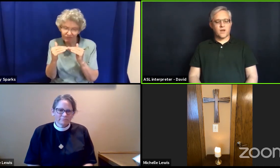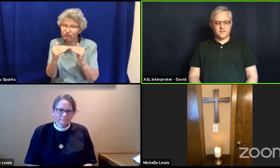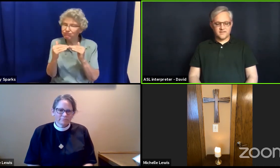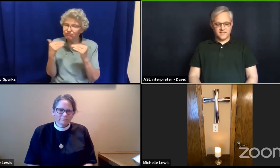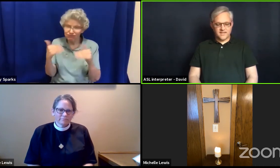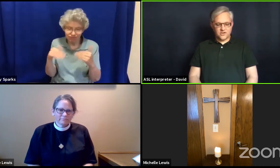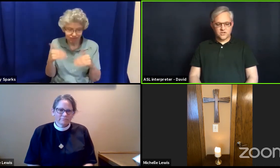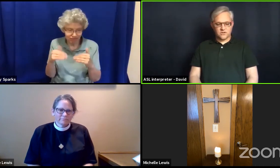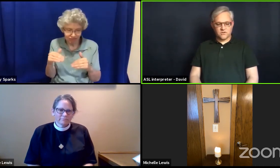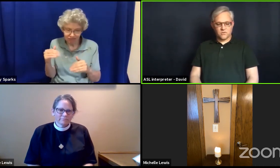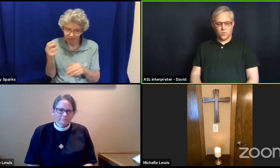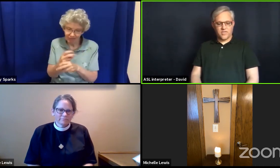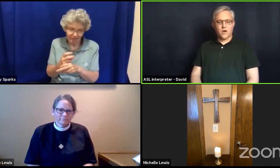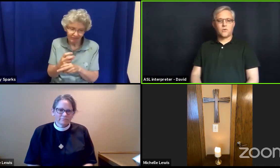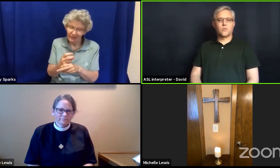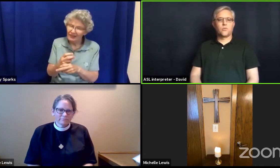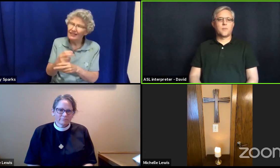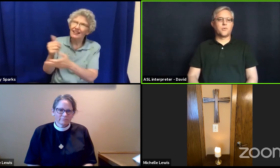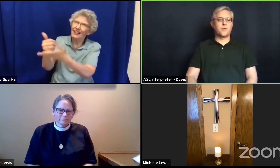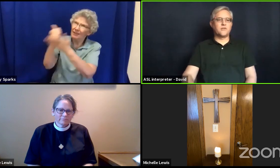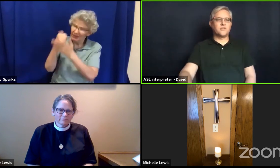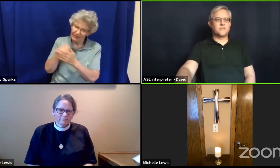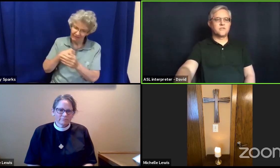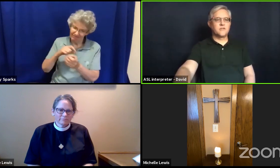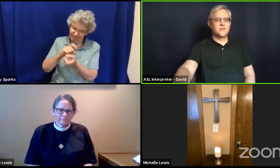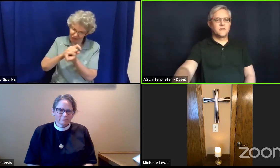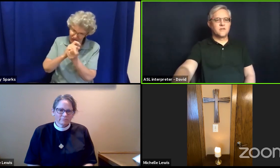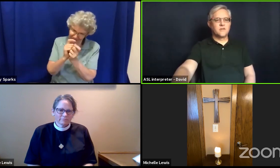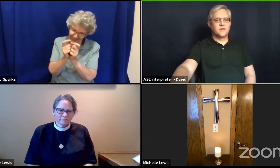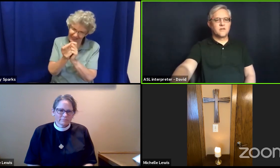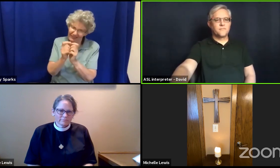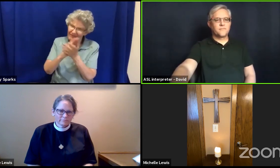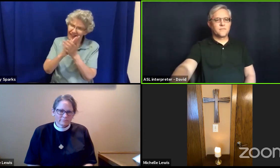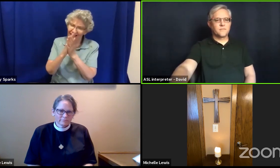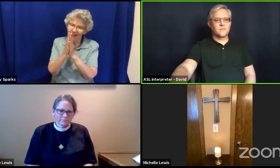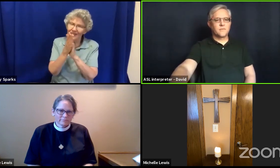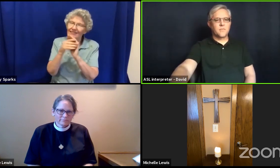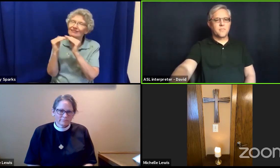From reconciliation without reparations.